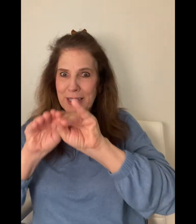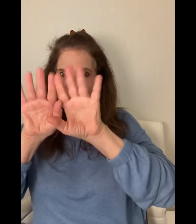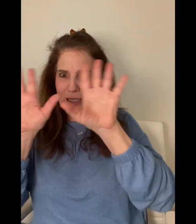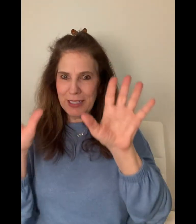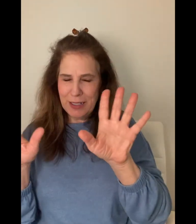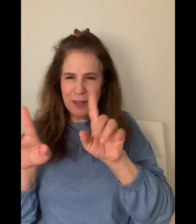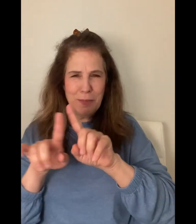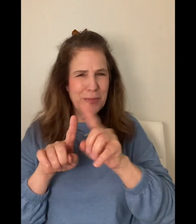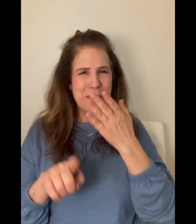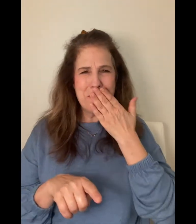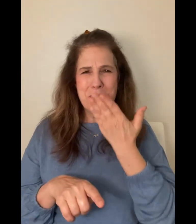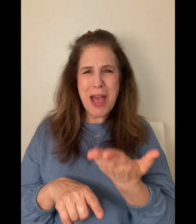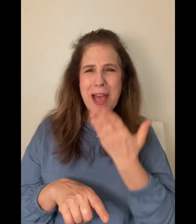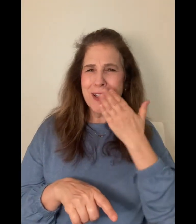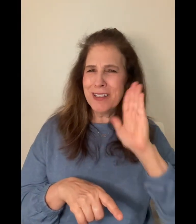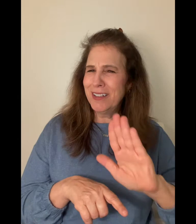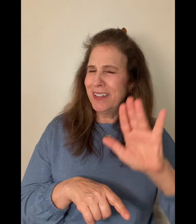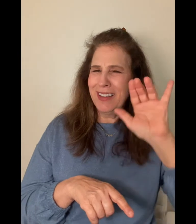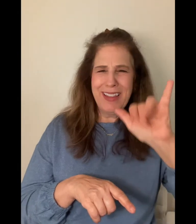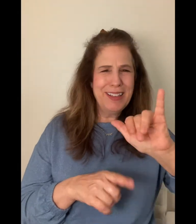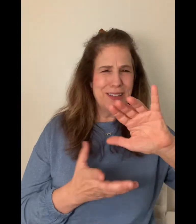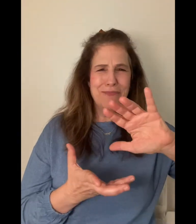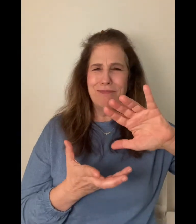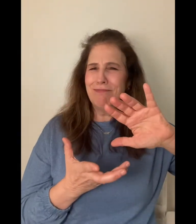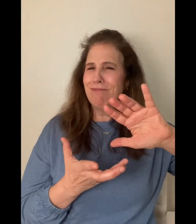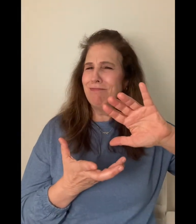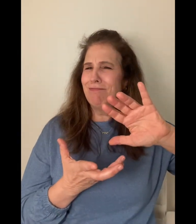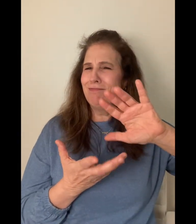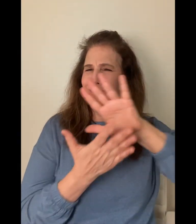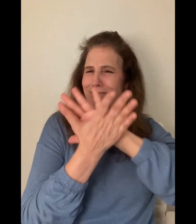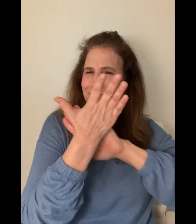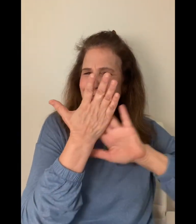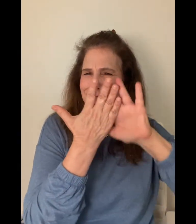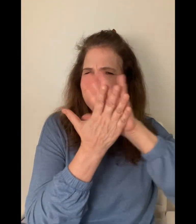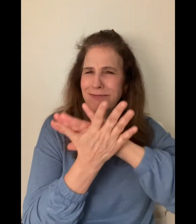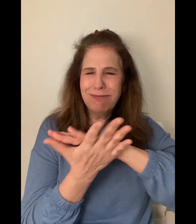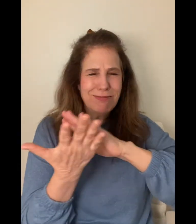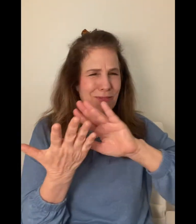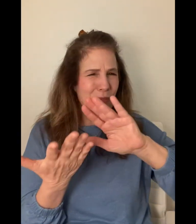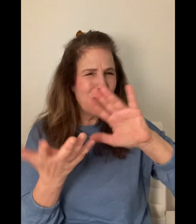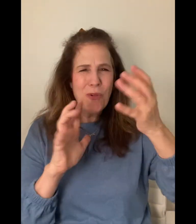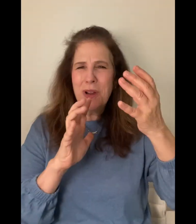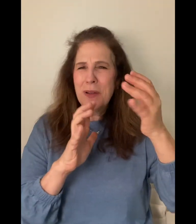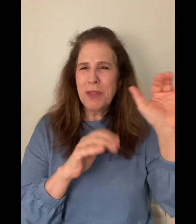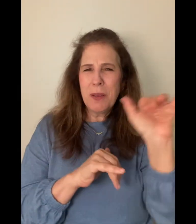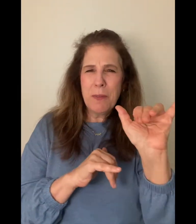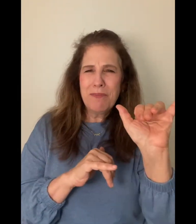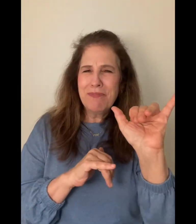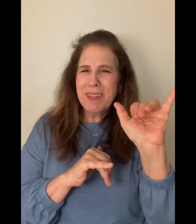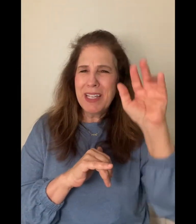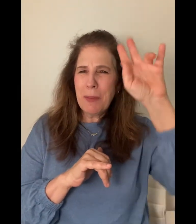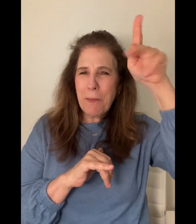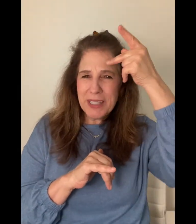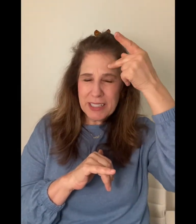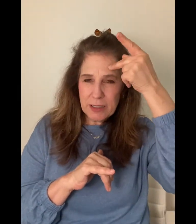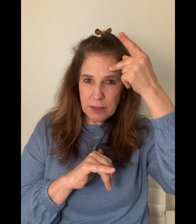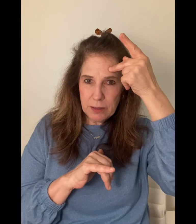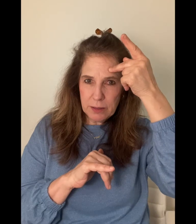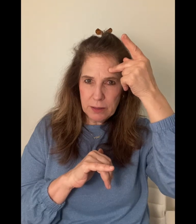have any clothes on, then it can carry different interpretations. It could be viewed. It is viewed by people as good and bad.